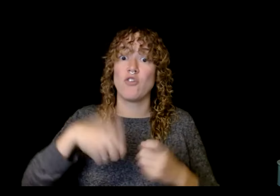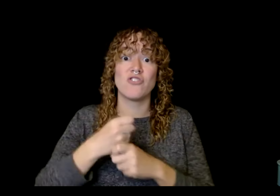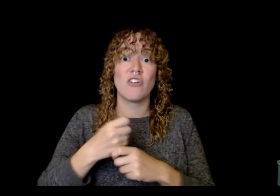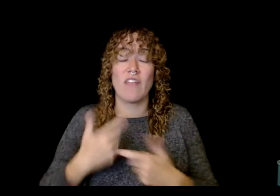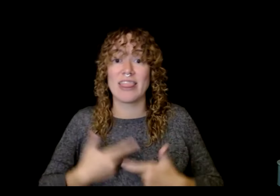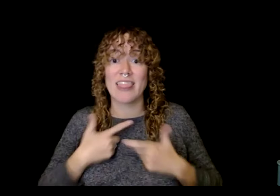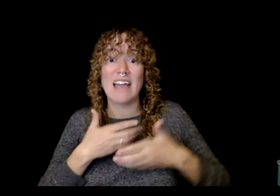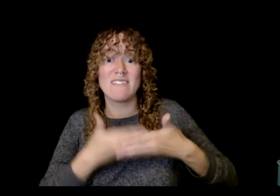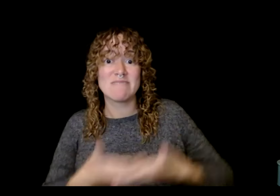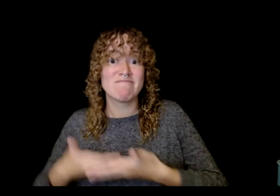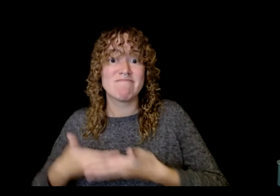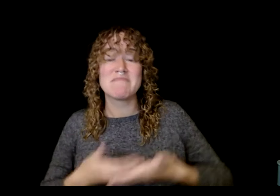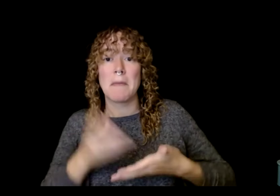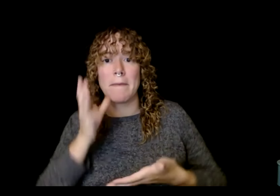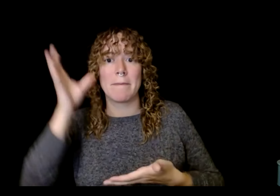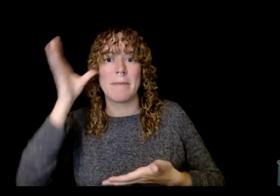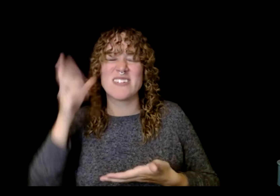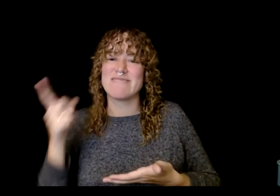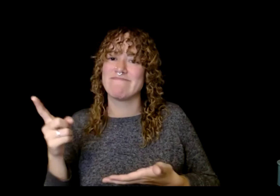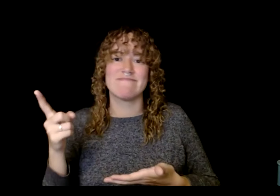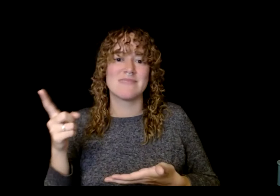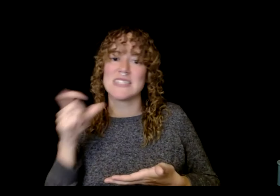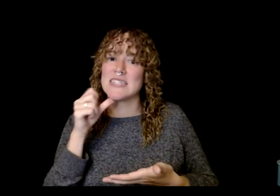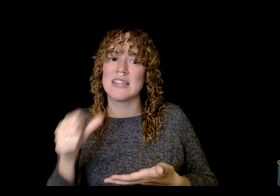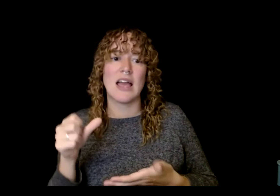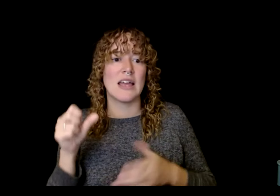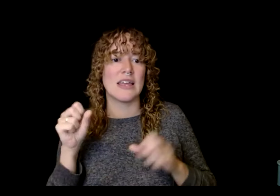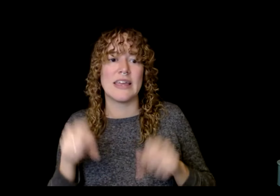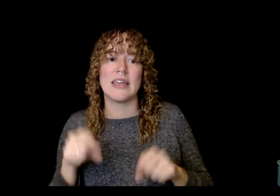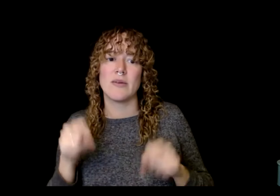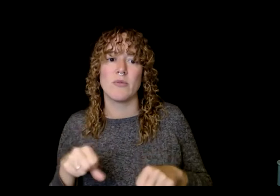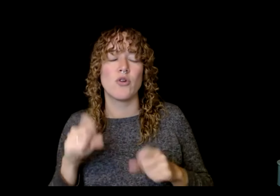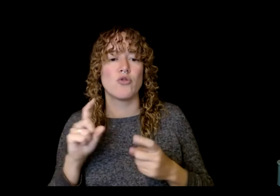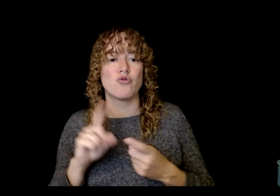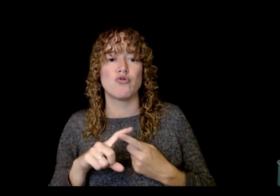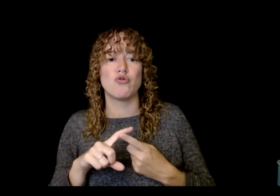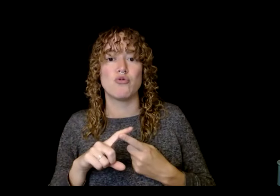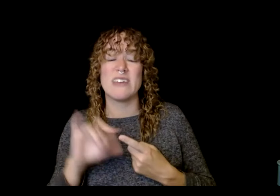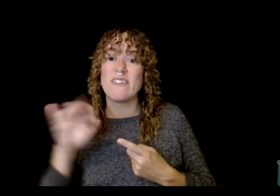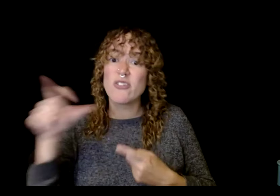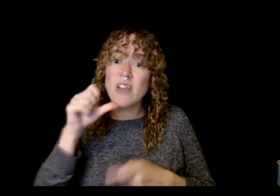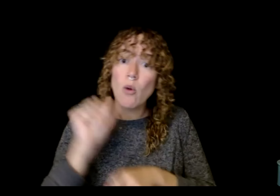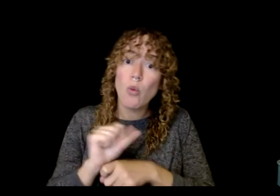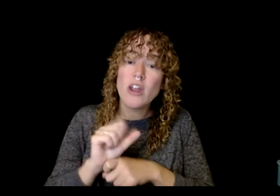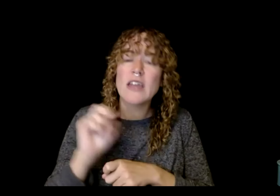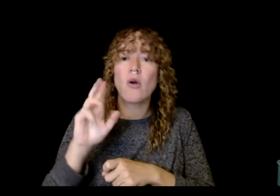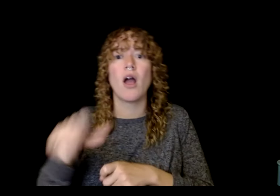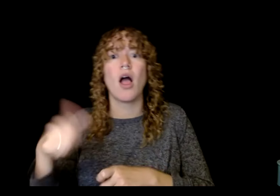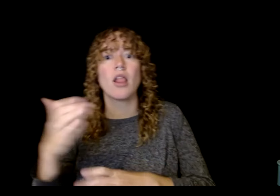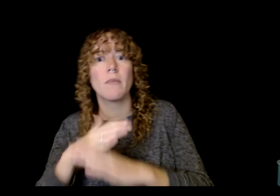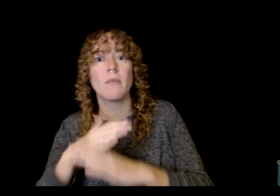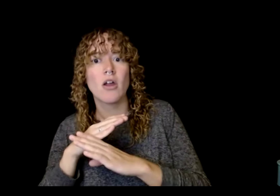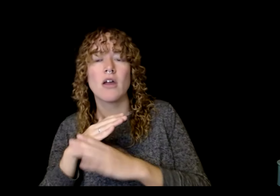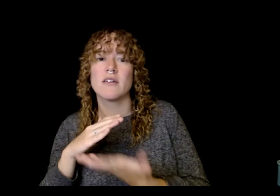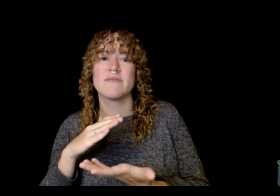are typically not in a position to, if they're unemployed or have other barriers, right, to be able